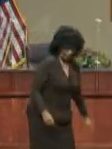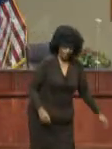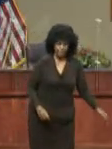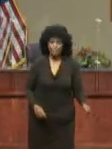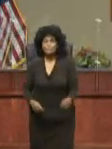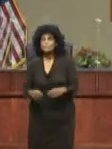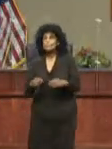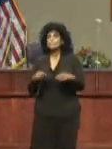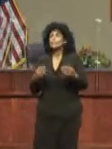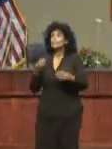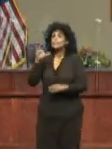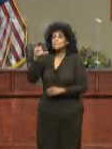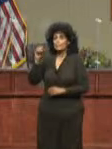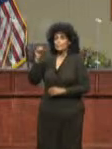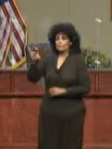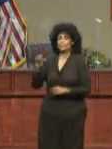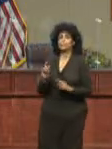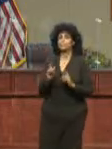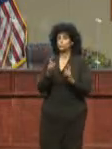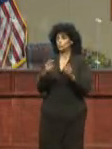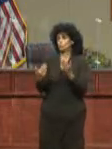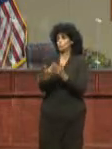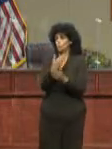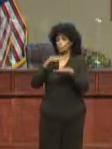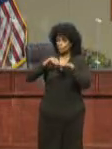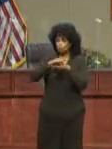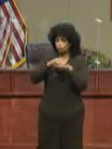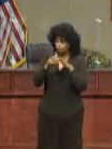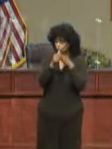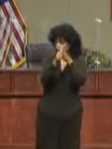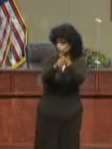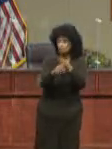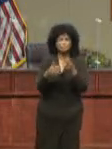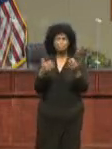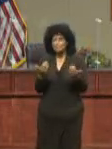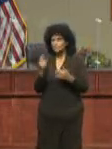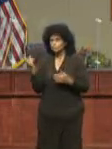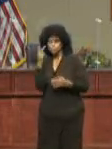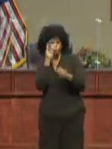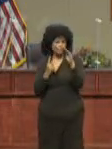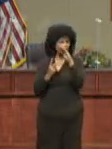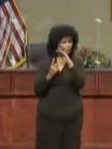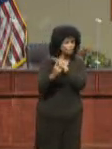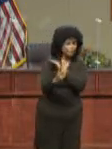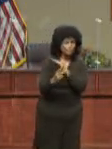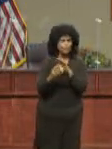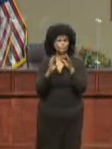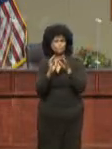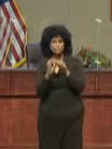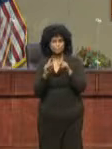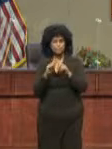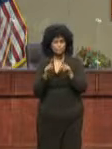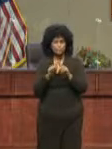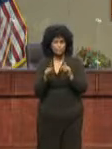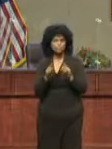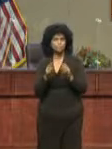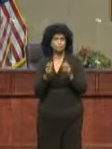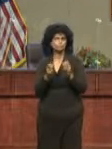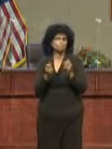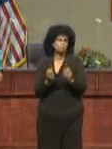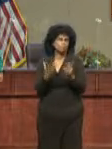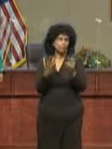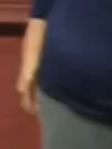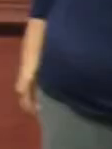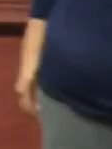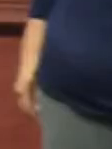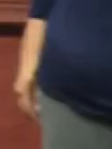que ha dado los CDC, ¿se espera o qué esperan ustedes con respecto a los niveles de casos positivos y porcentajes de